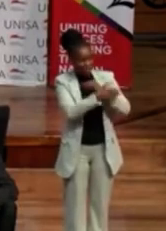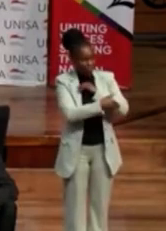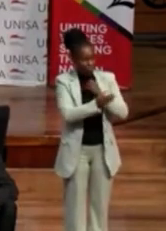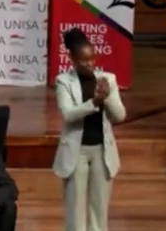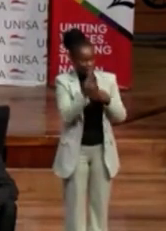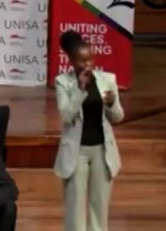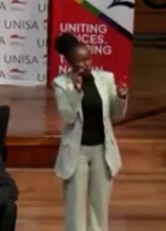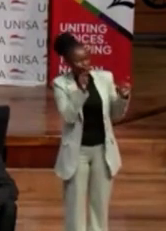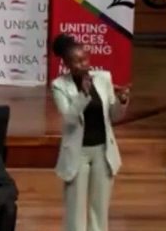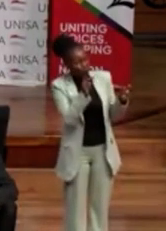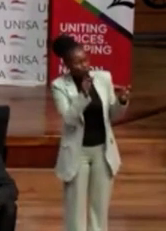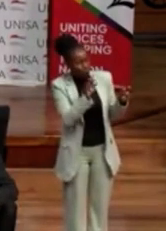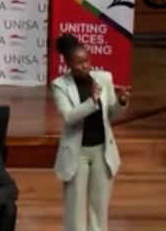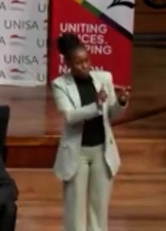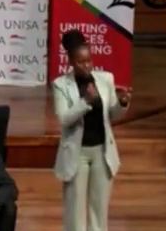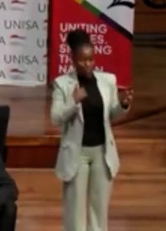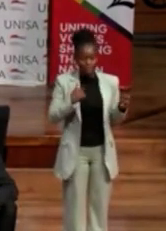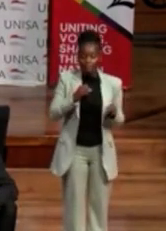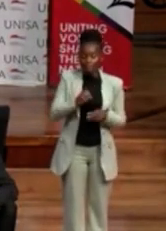going through this process in South Africa.